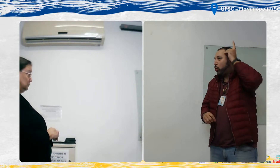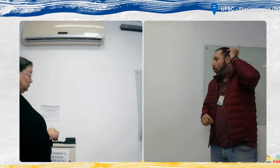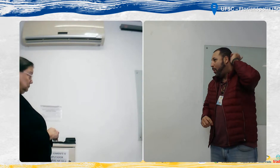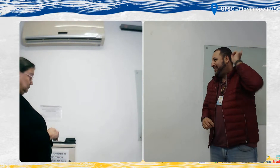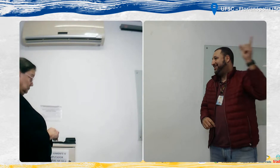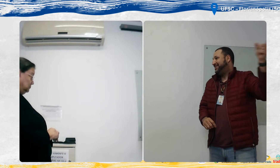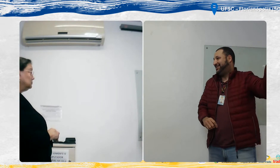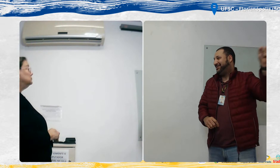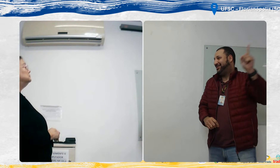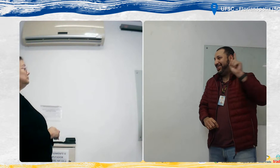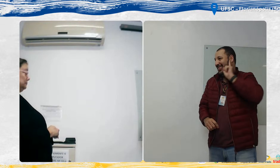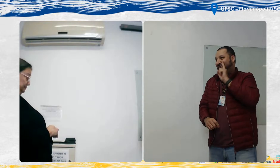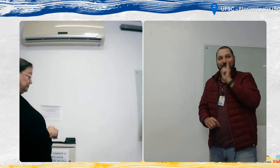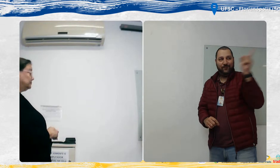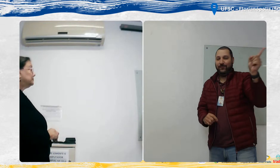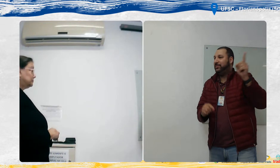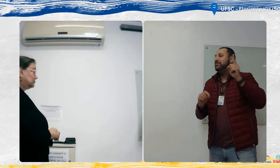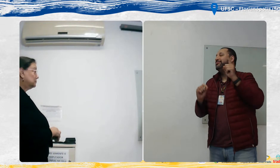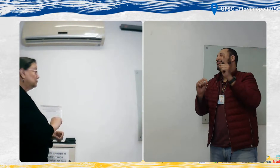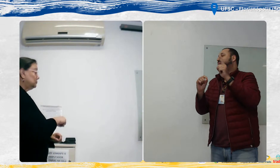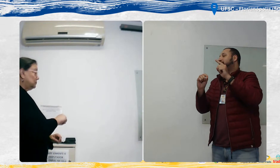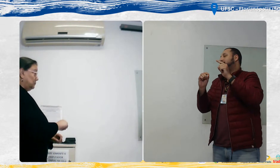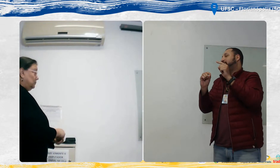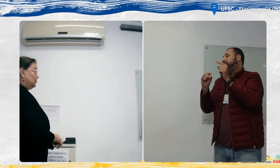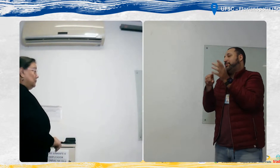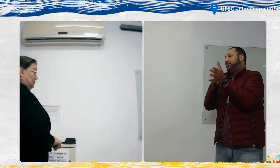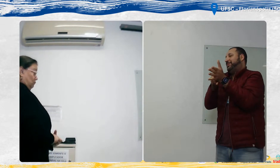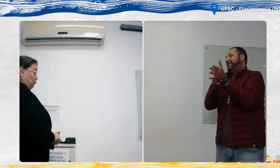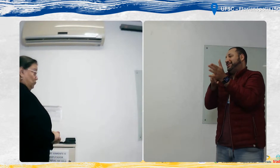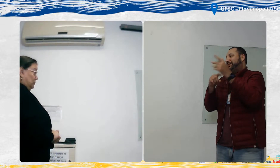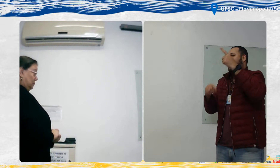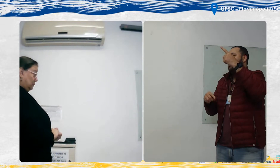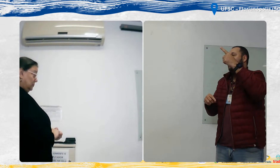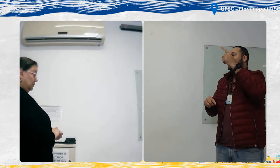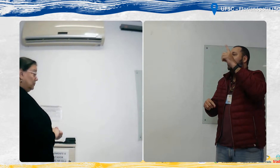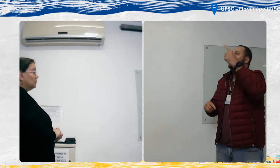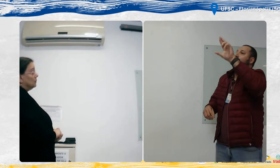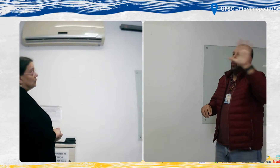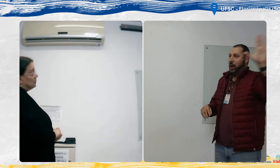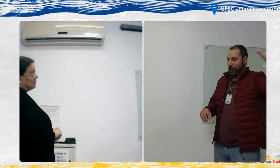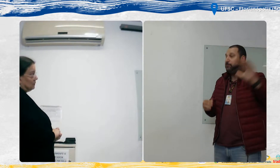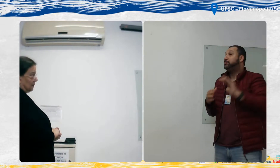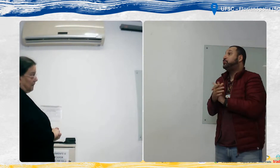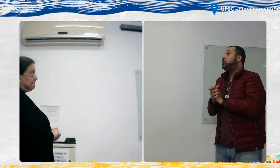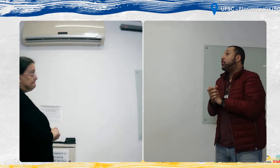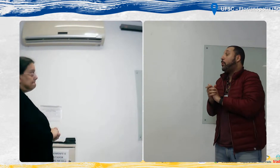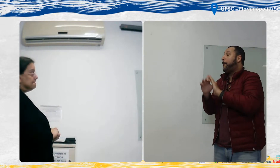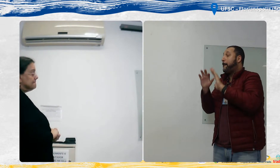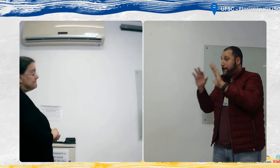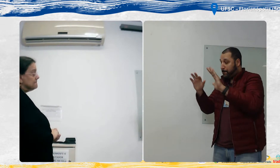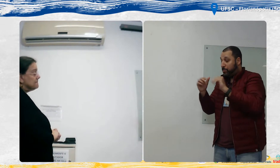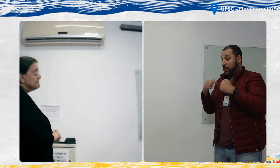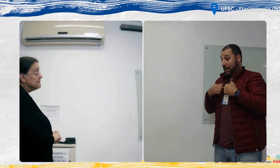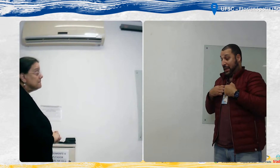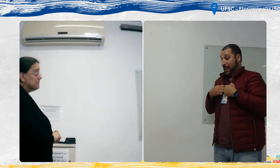concepts intertwine. So that was like it's a complement to his question.